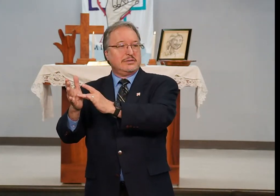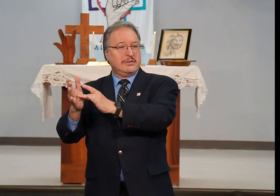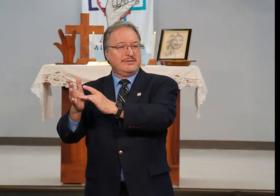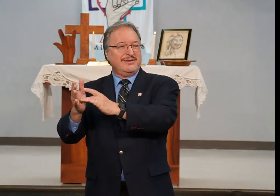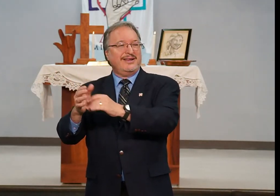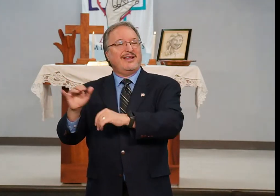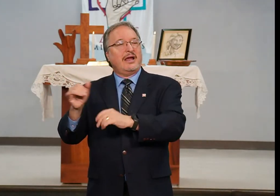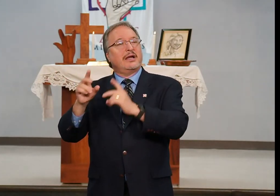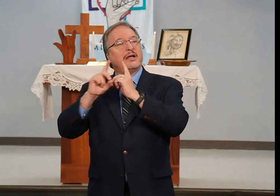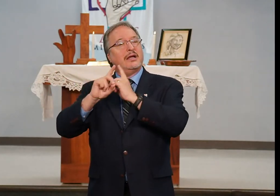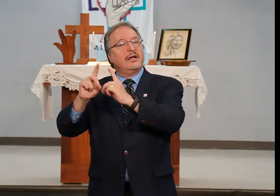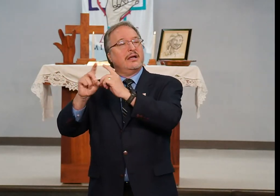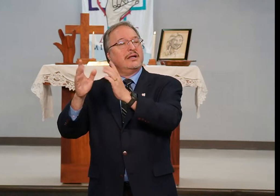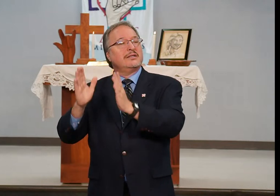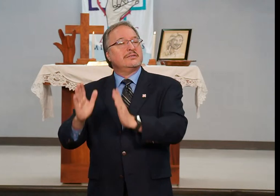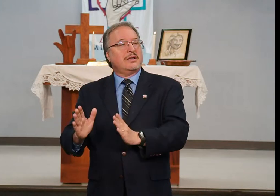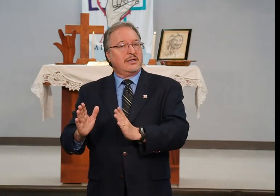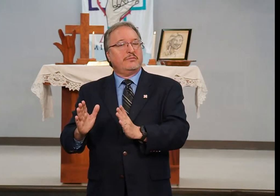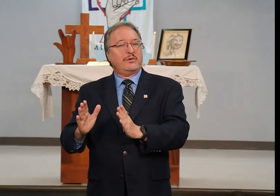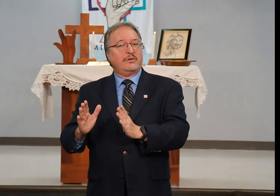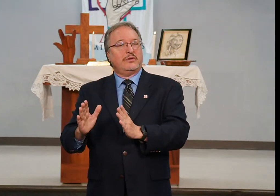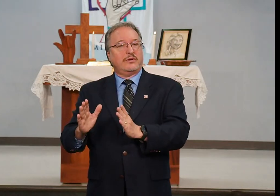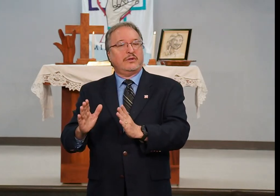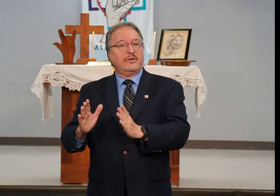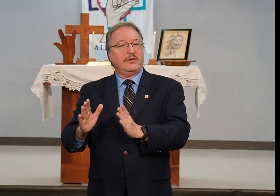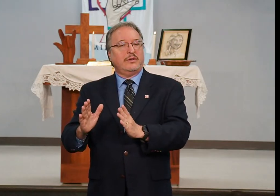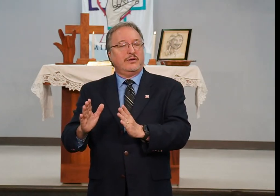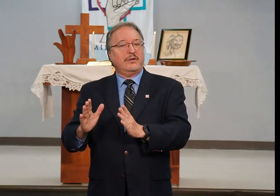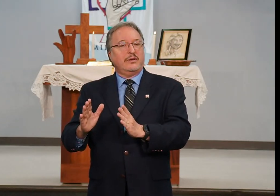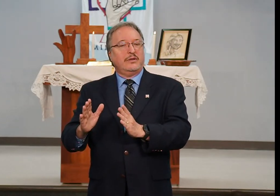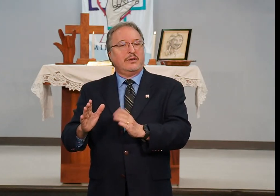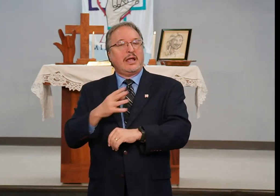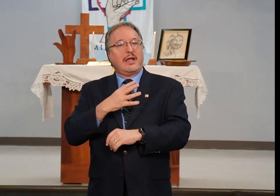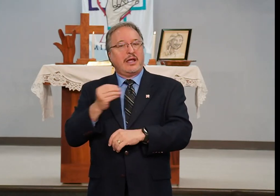of Jesus, a disciple.